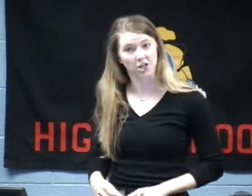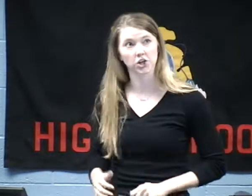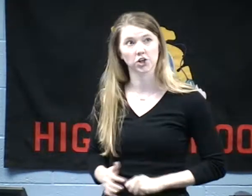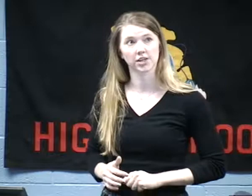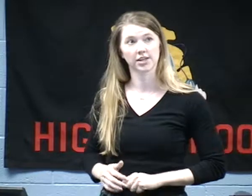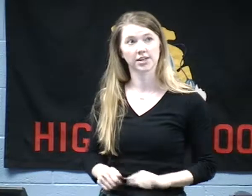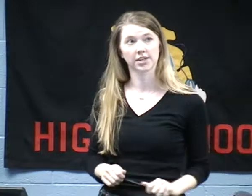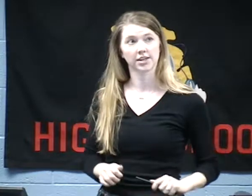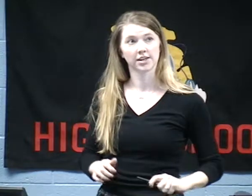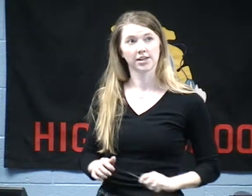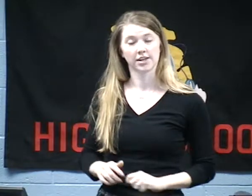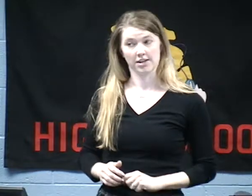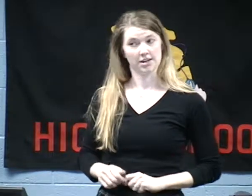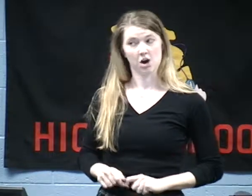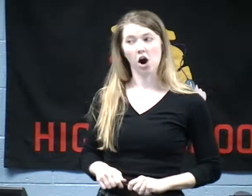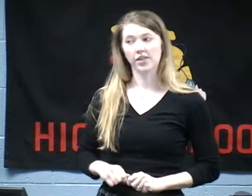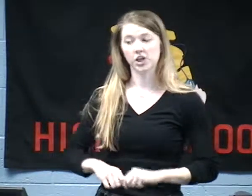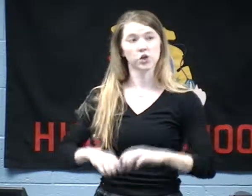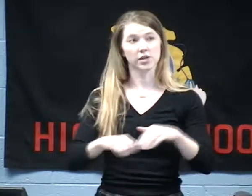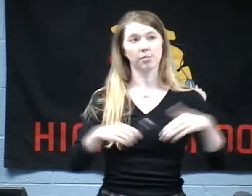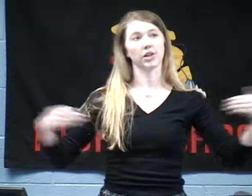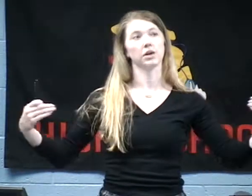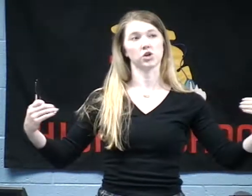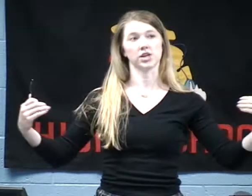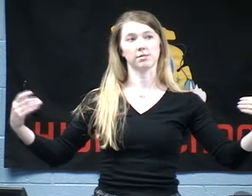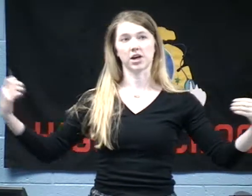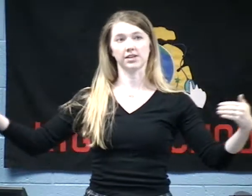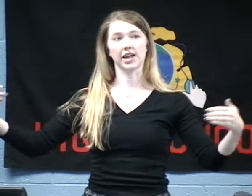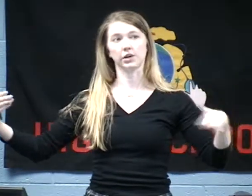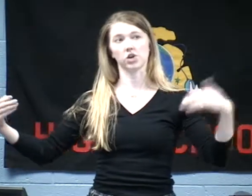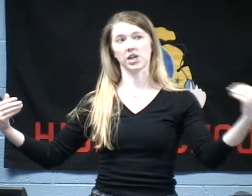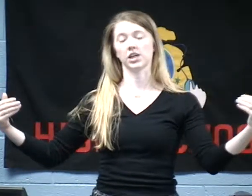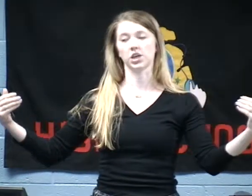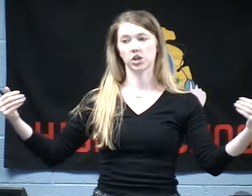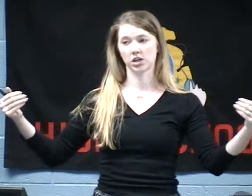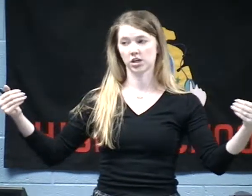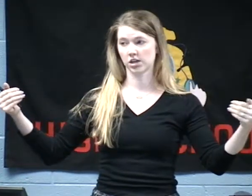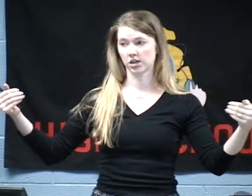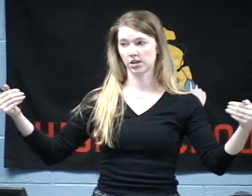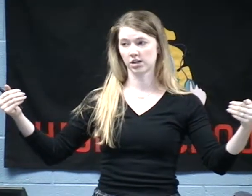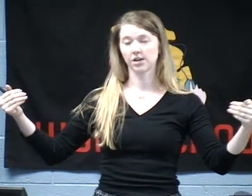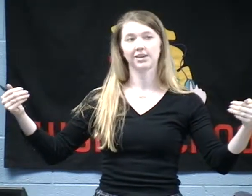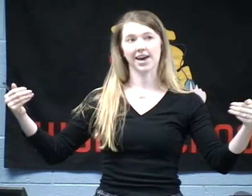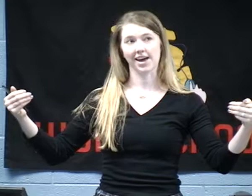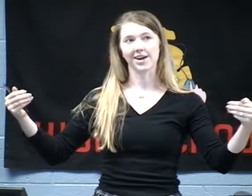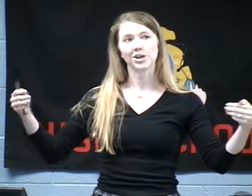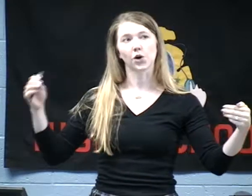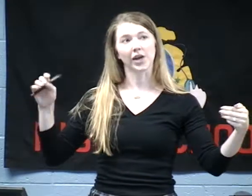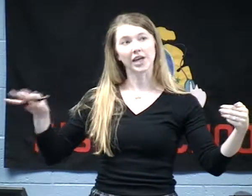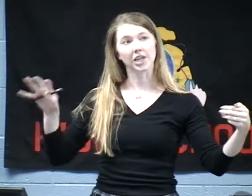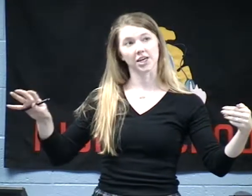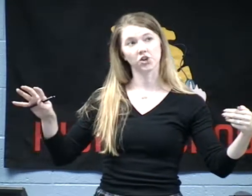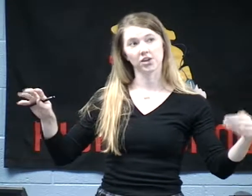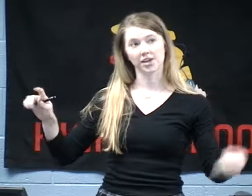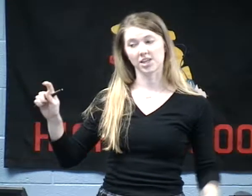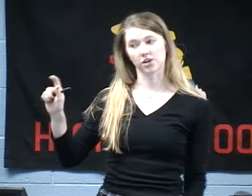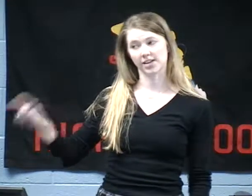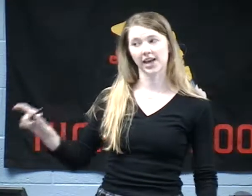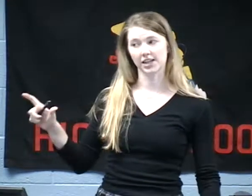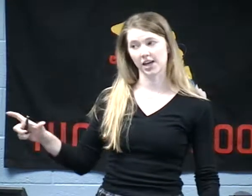English? Are they two separate languages, American Sign Language and English? Okay, so English is their second